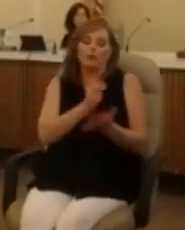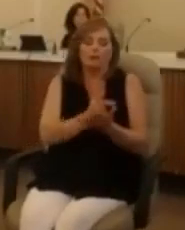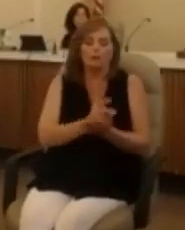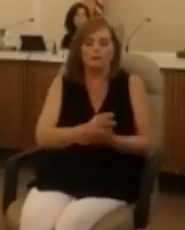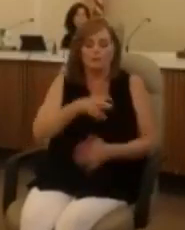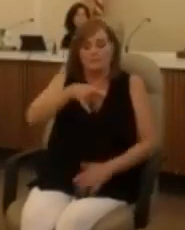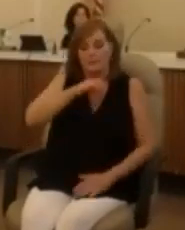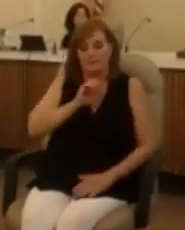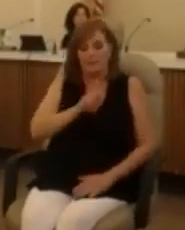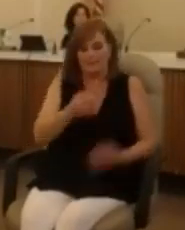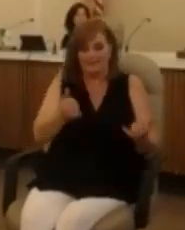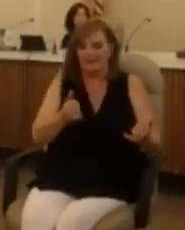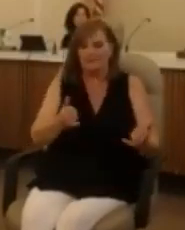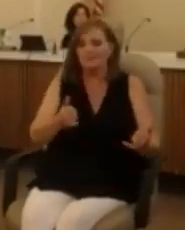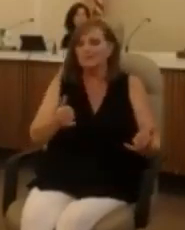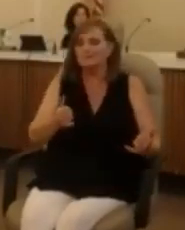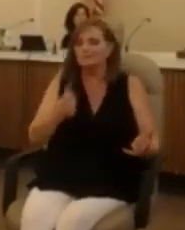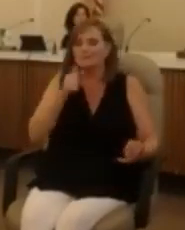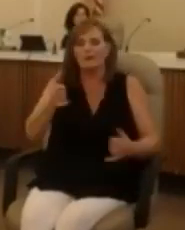a pavilion there.